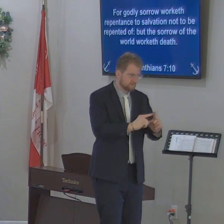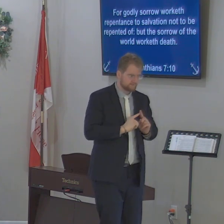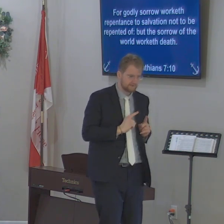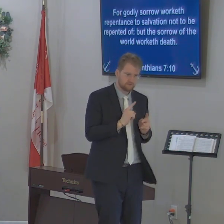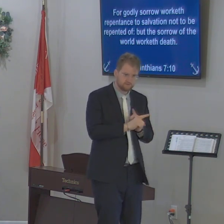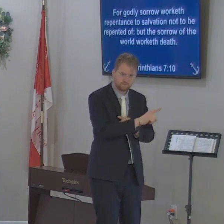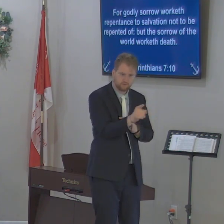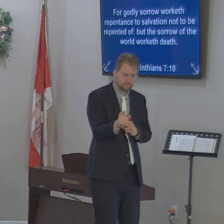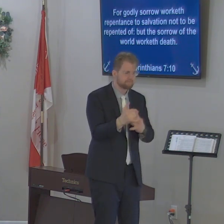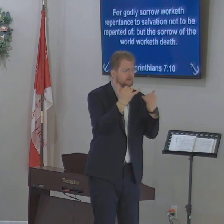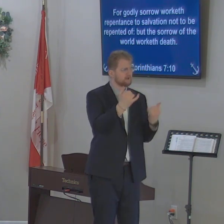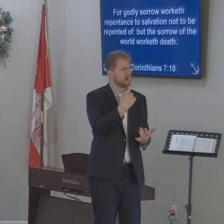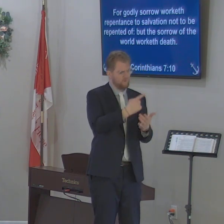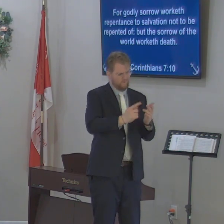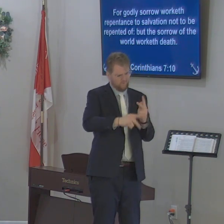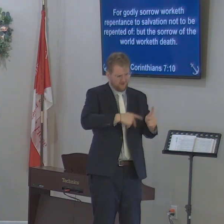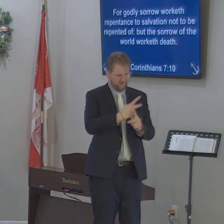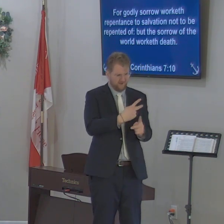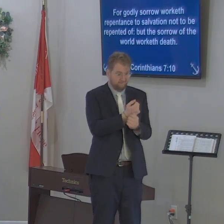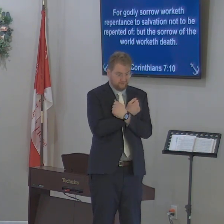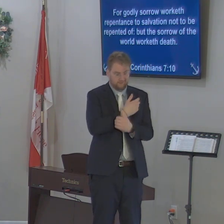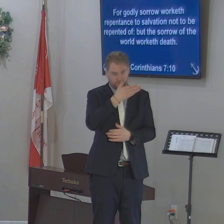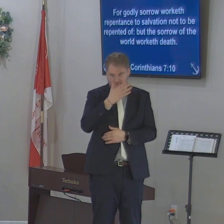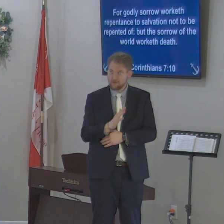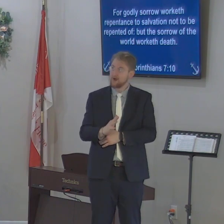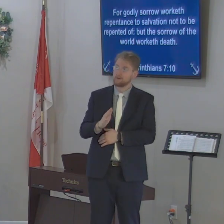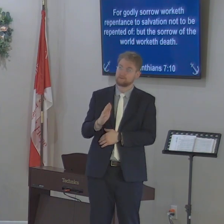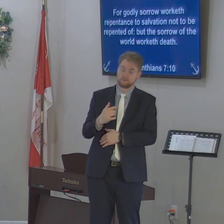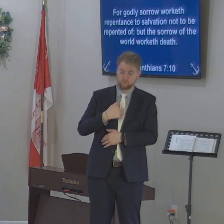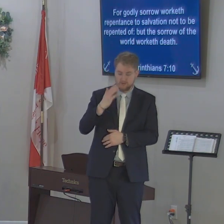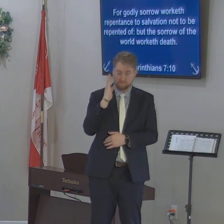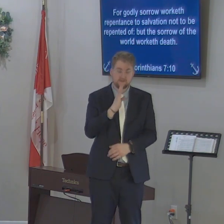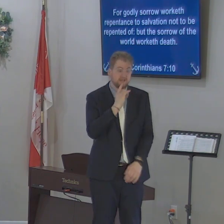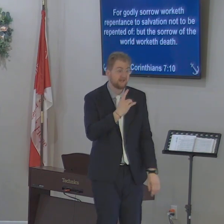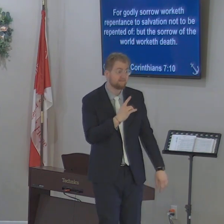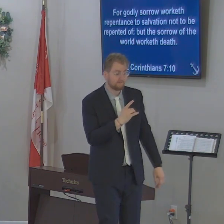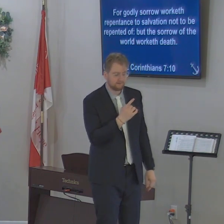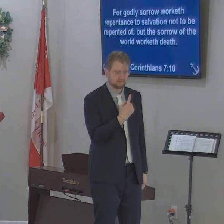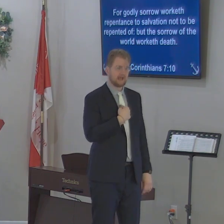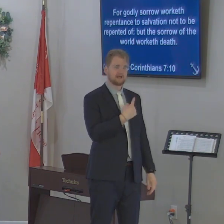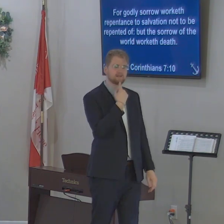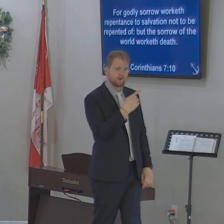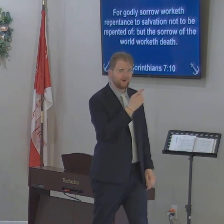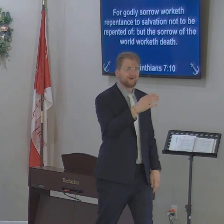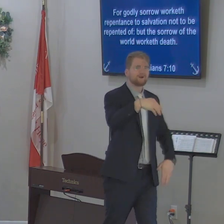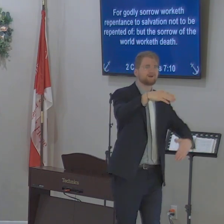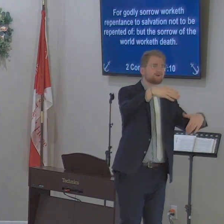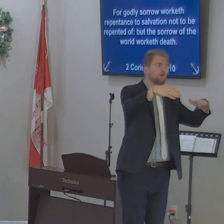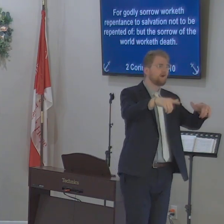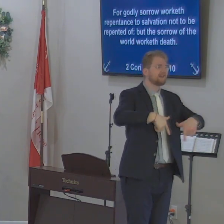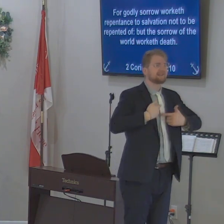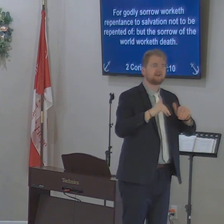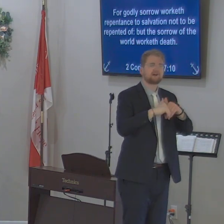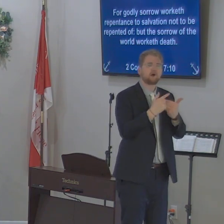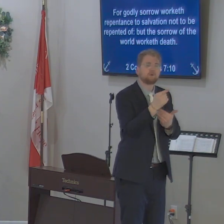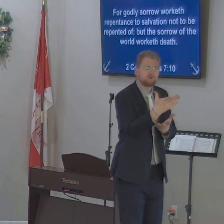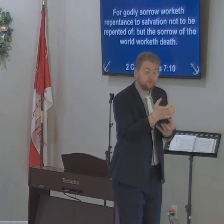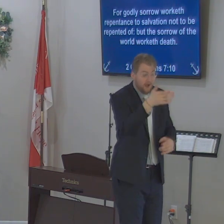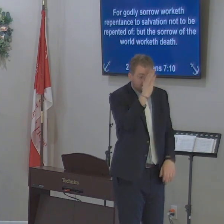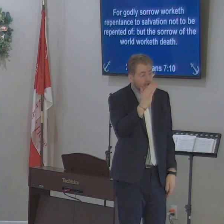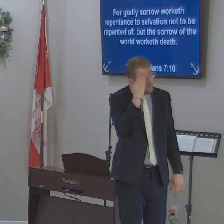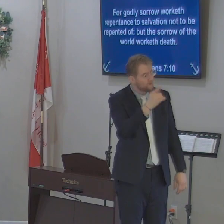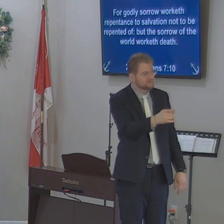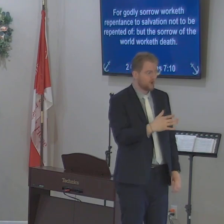of a Christian, what kind of a lover of God would we be if we just say, yeah, just go if you want to. Sure, God knows you're good to go. Everything, just do